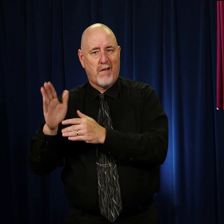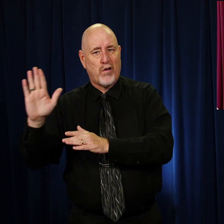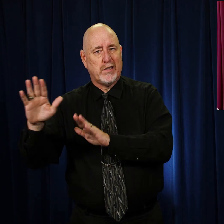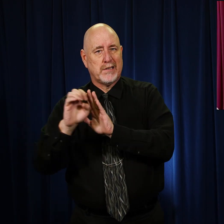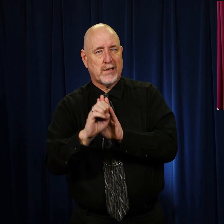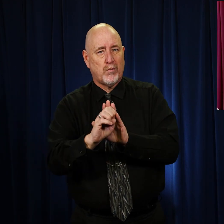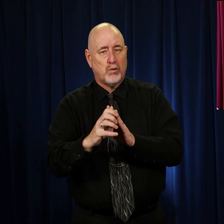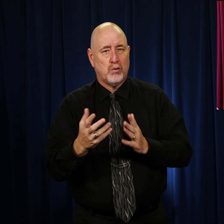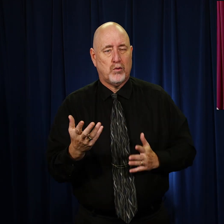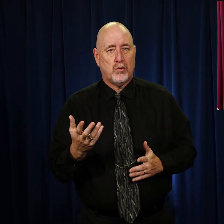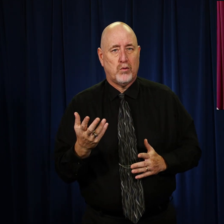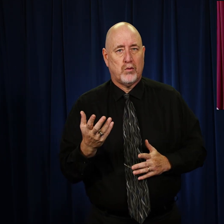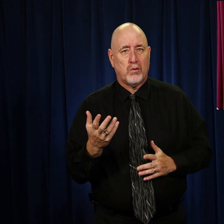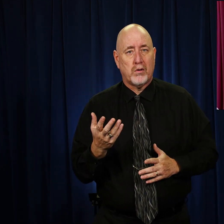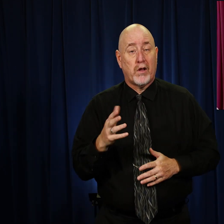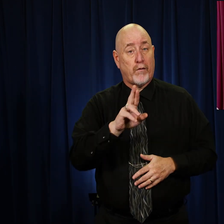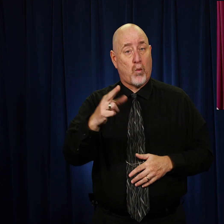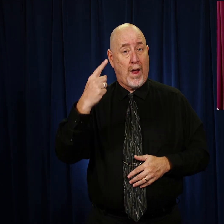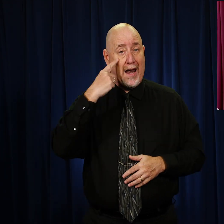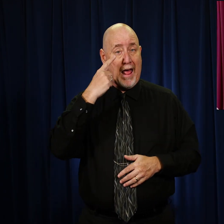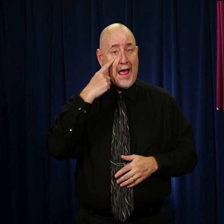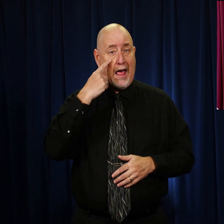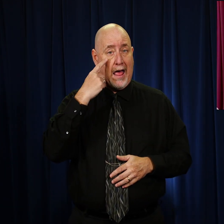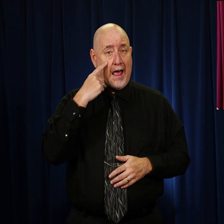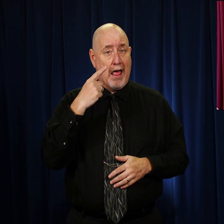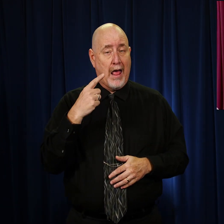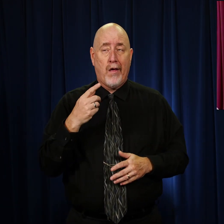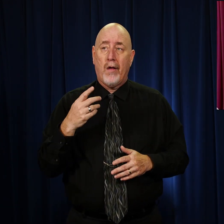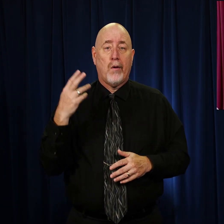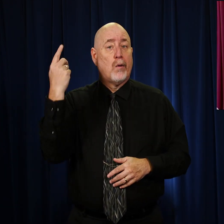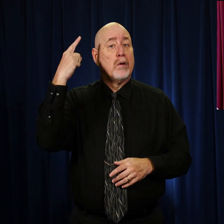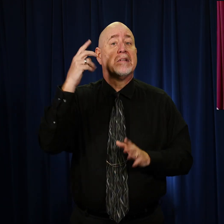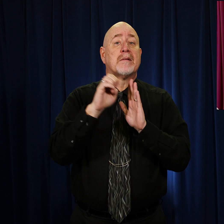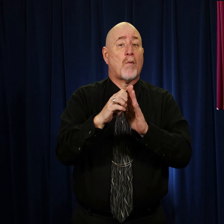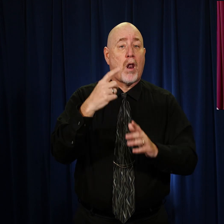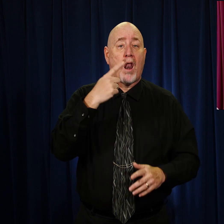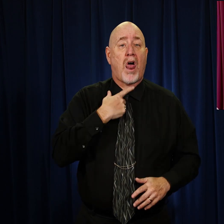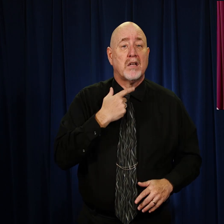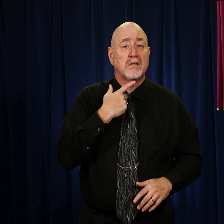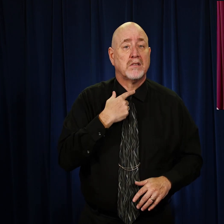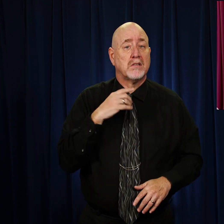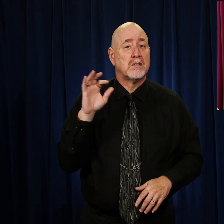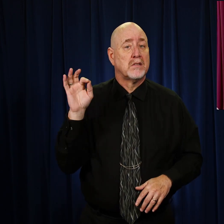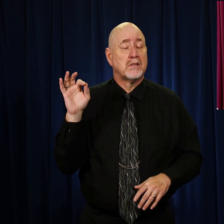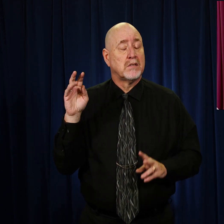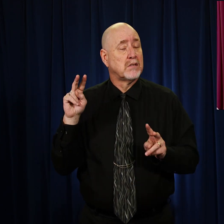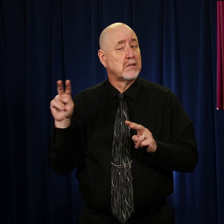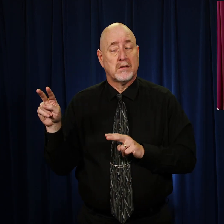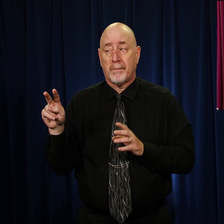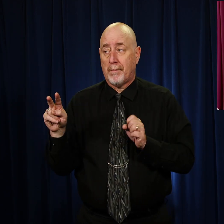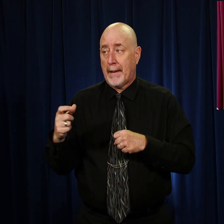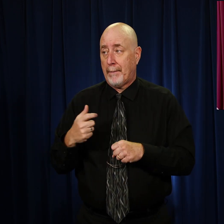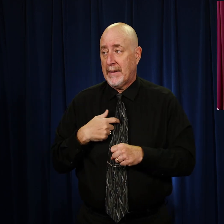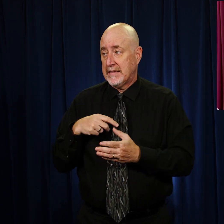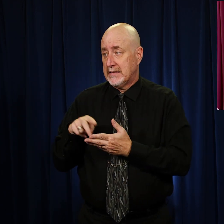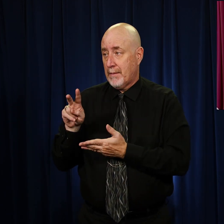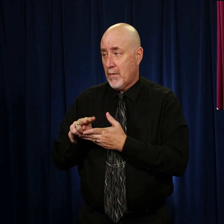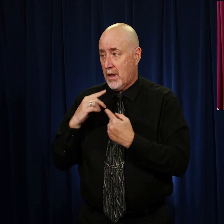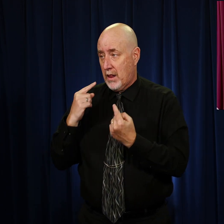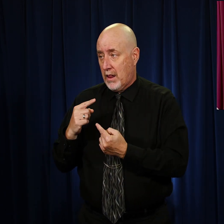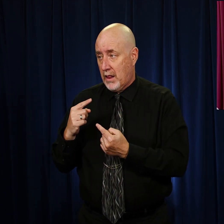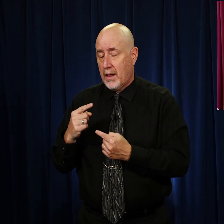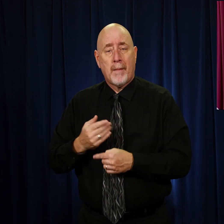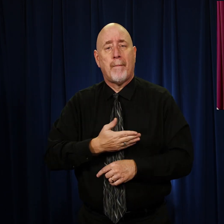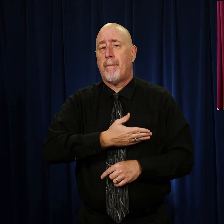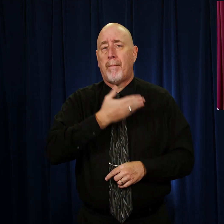his illustration. If your right eye, through lust, is going to cause you to stumble, then